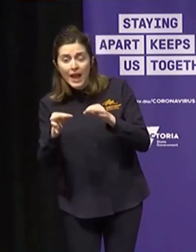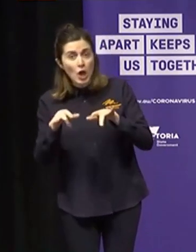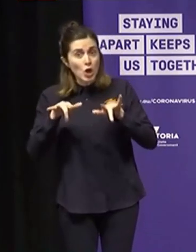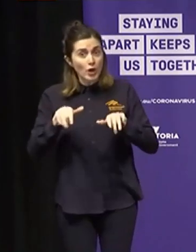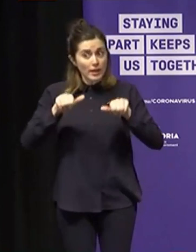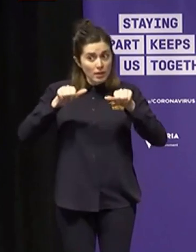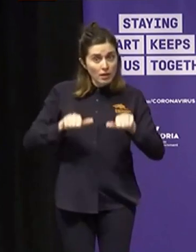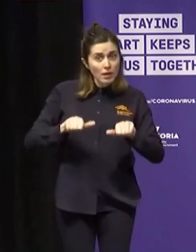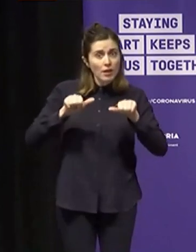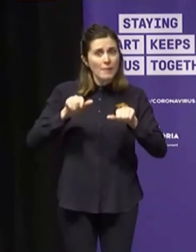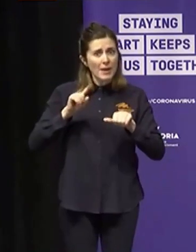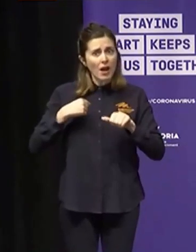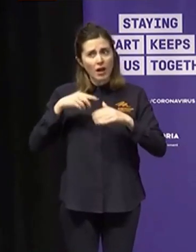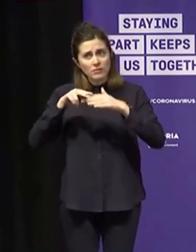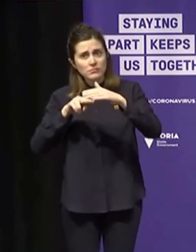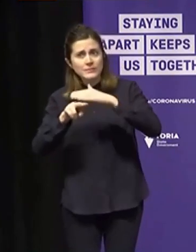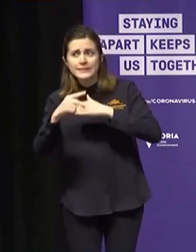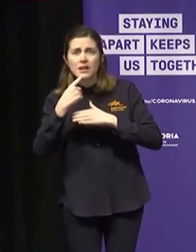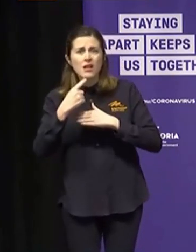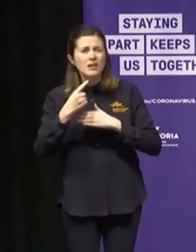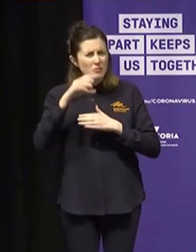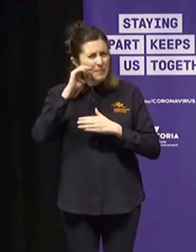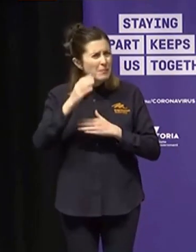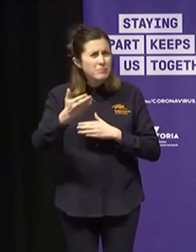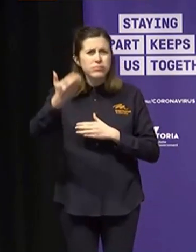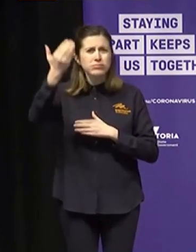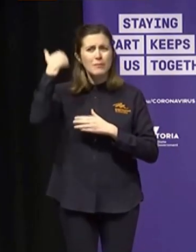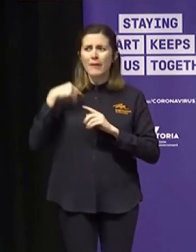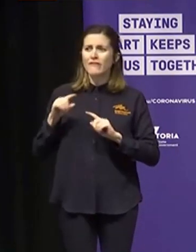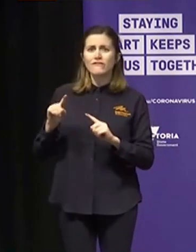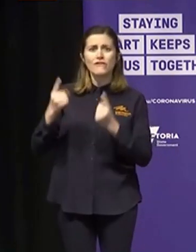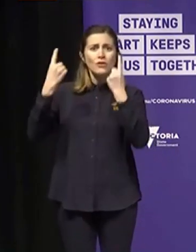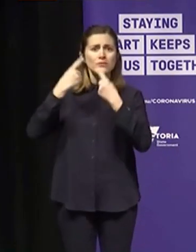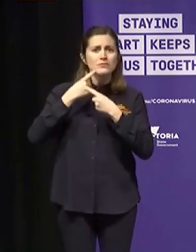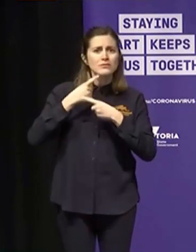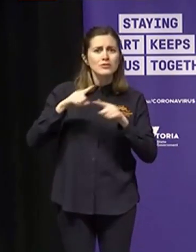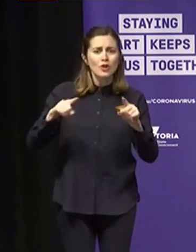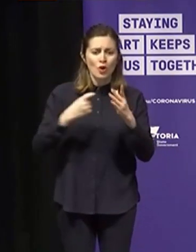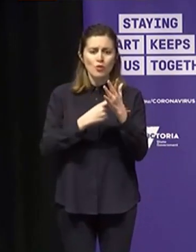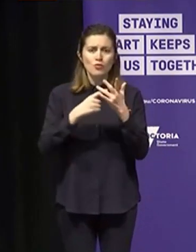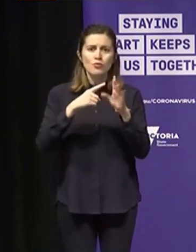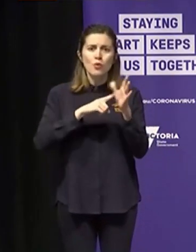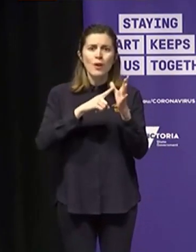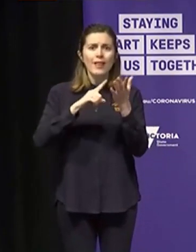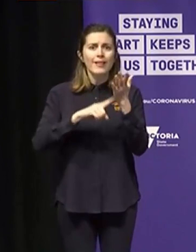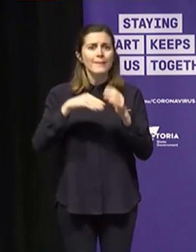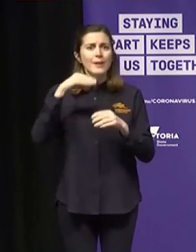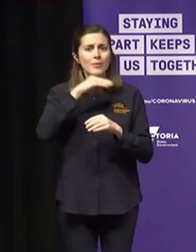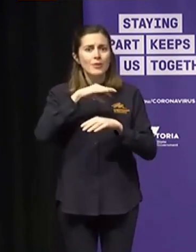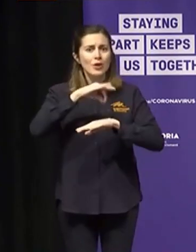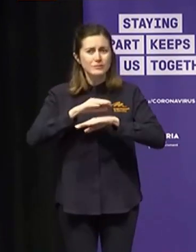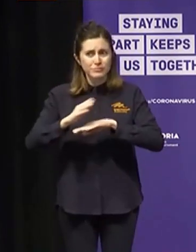day when we stood at the Royal Melbourne Hospital in that intensive care unit and talked about what we were all in store for.